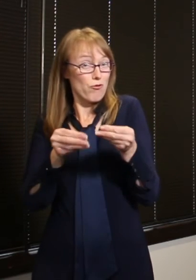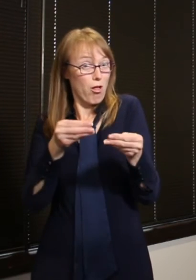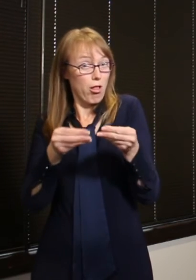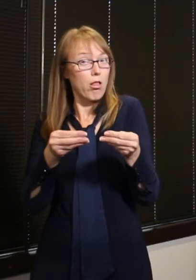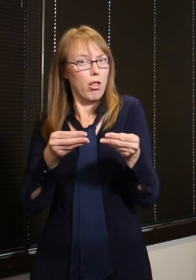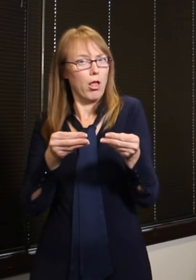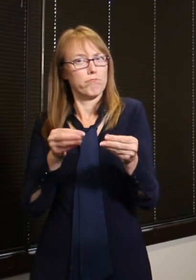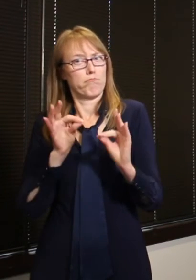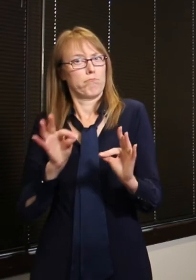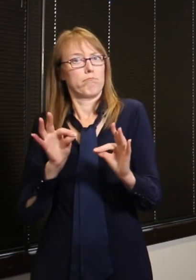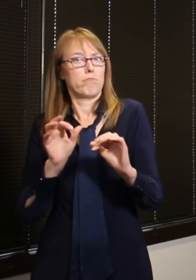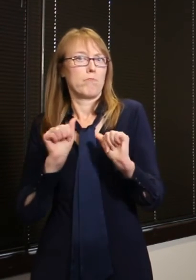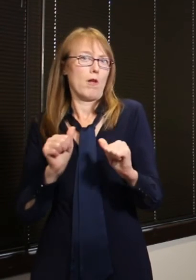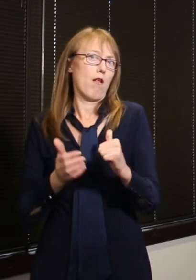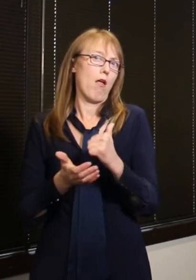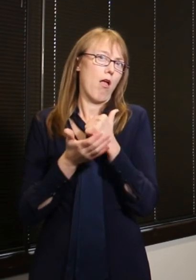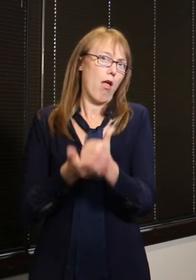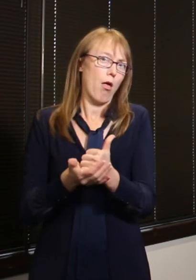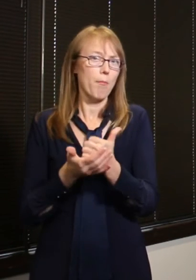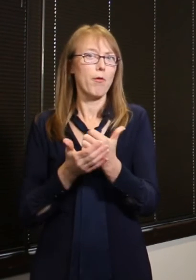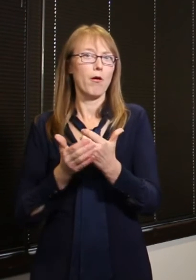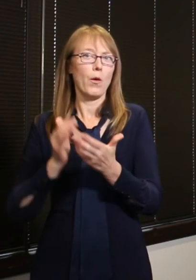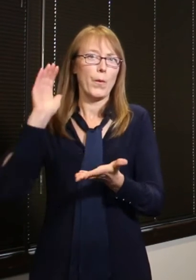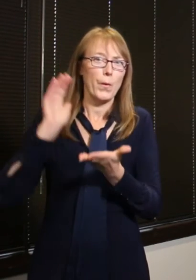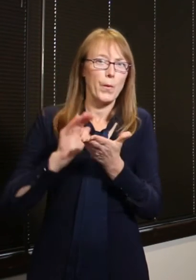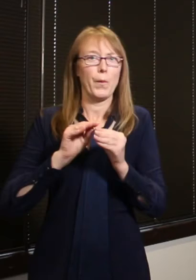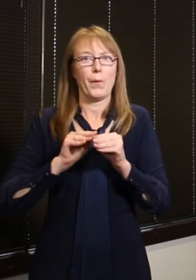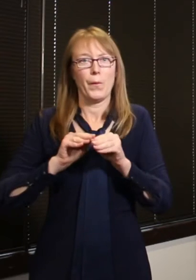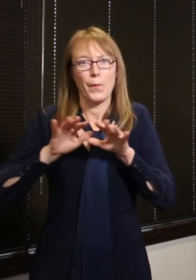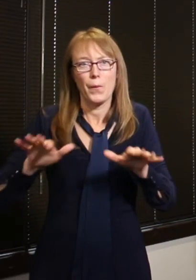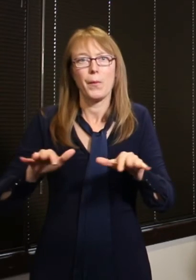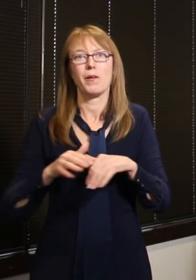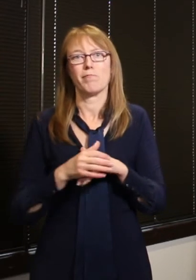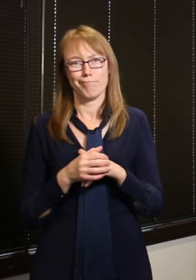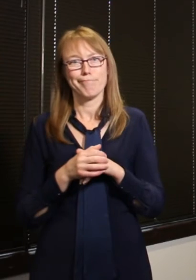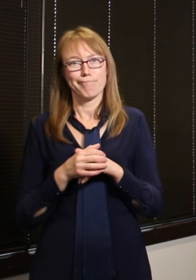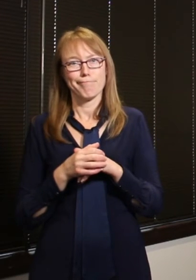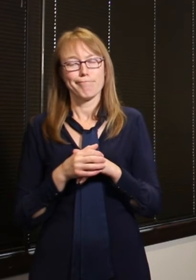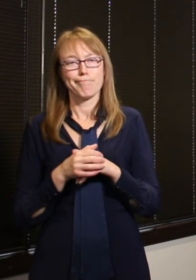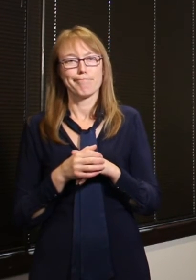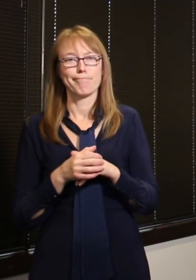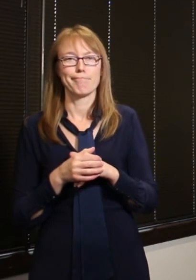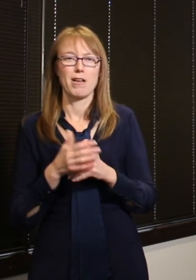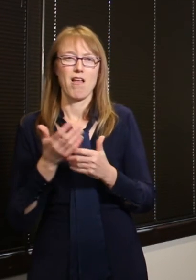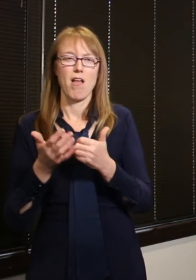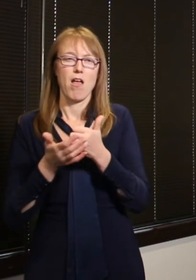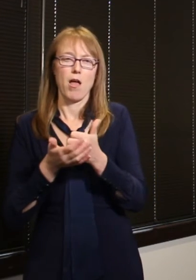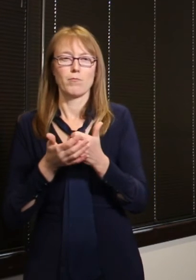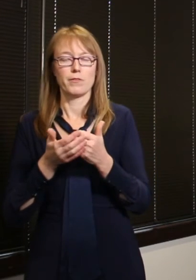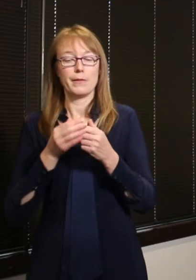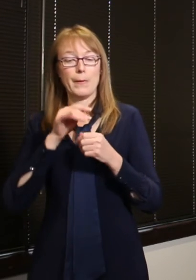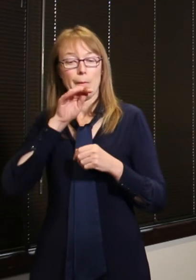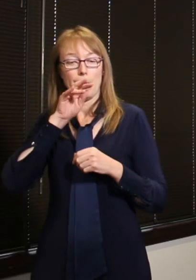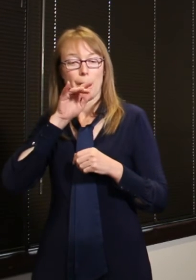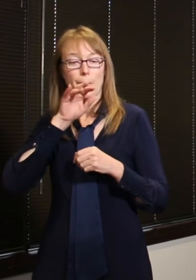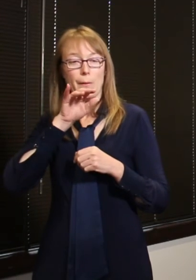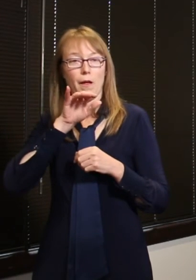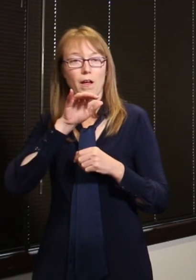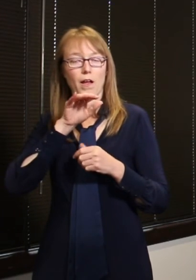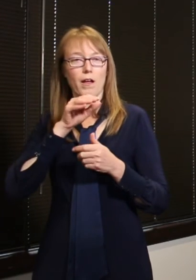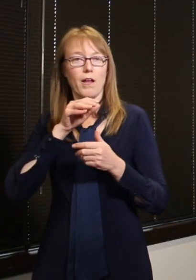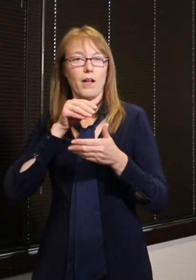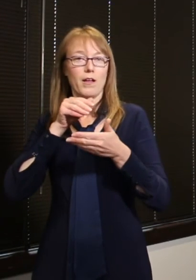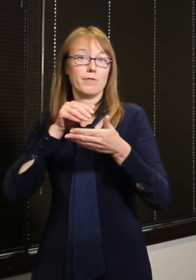as preventing people from aerosolizing or letting droplets come out. And so